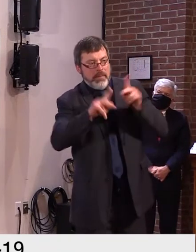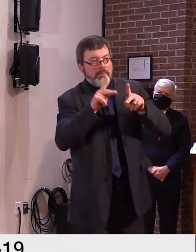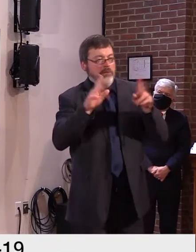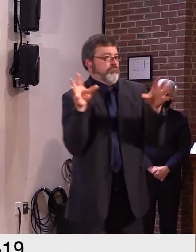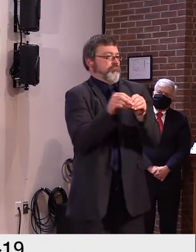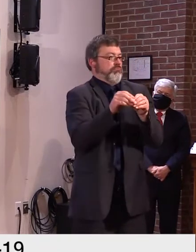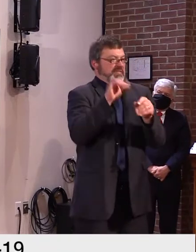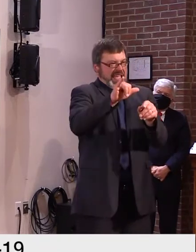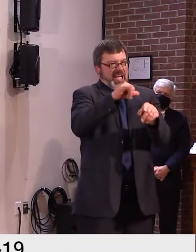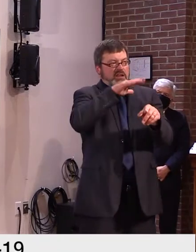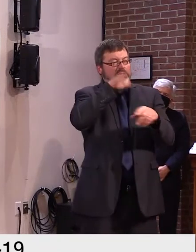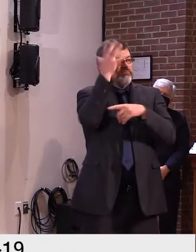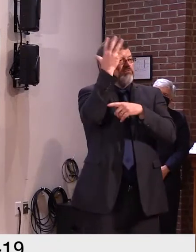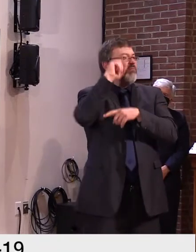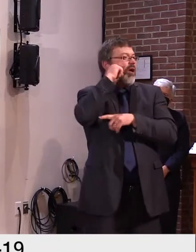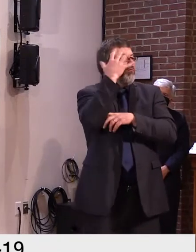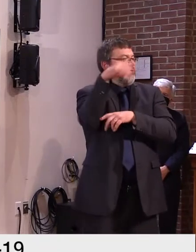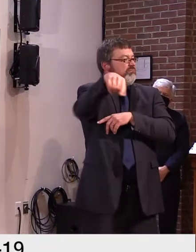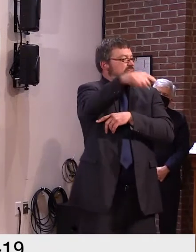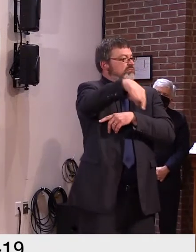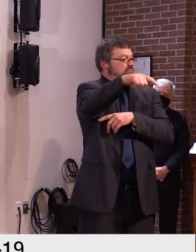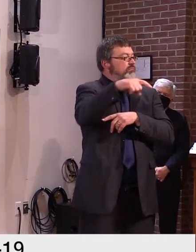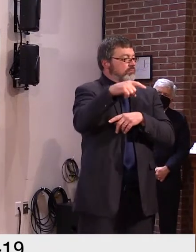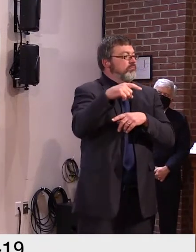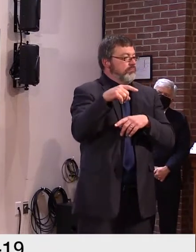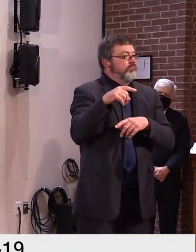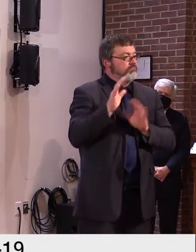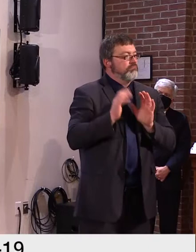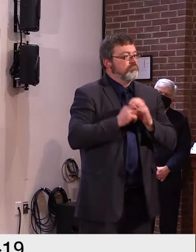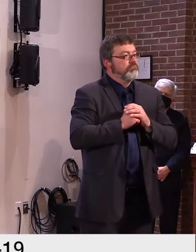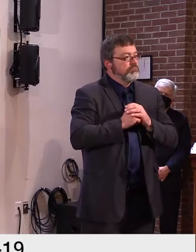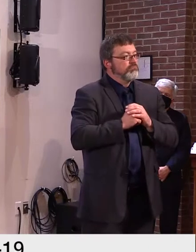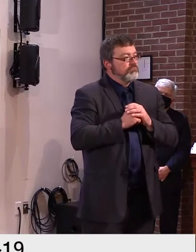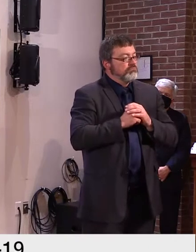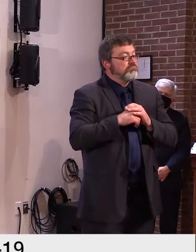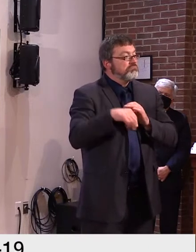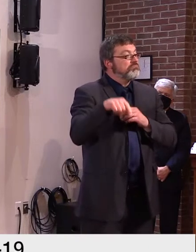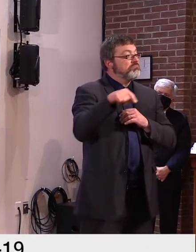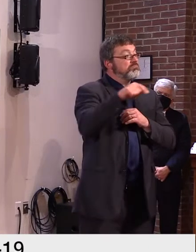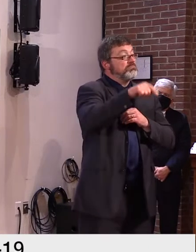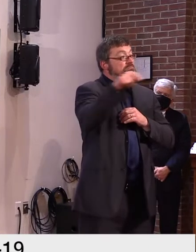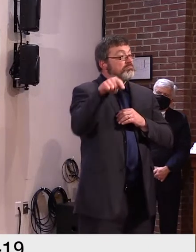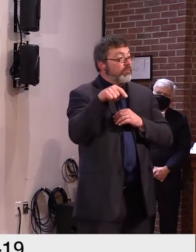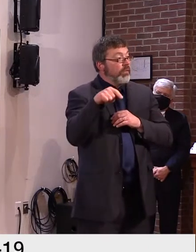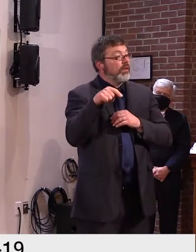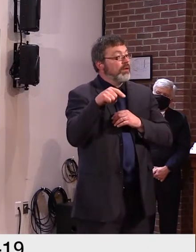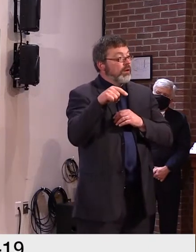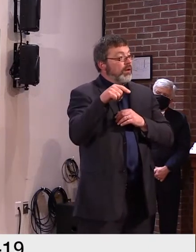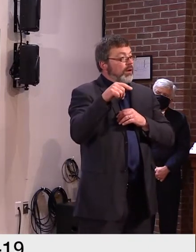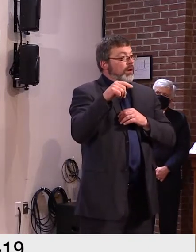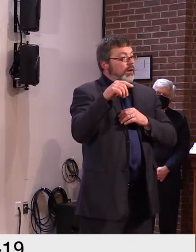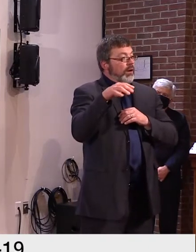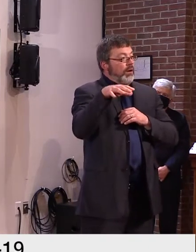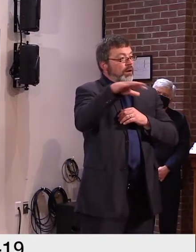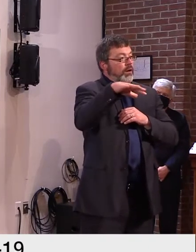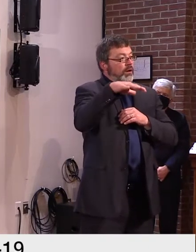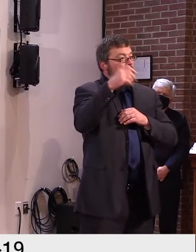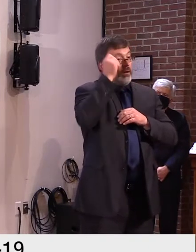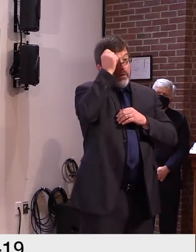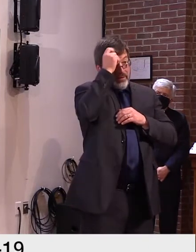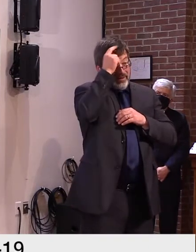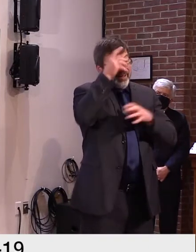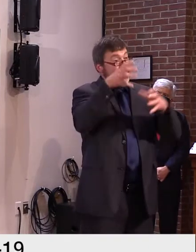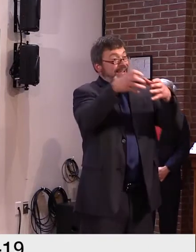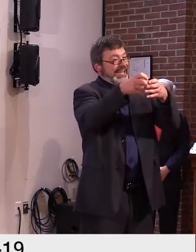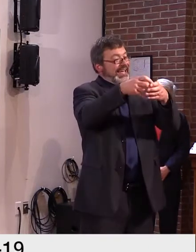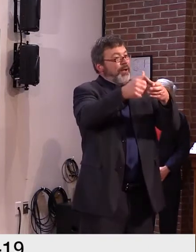who travel together, work together, and live together on the farm. The only other worker testing positive had close